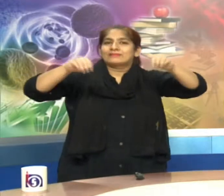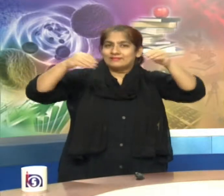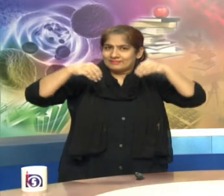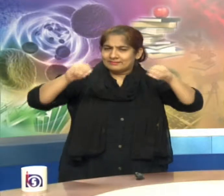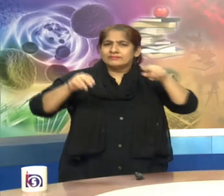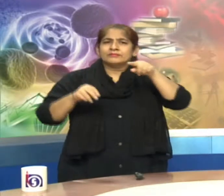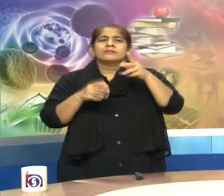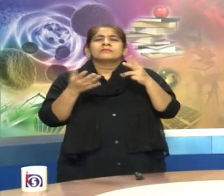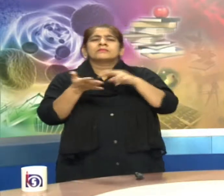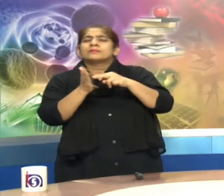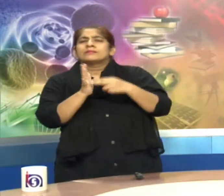salesmanship.